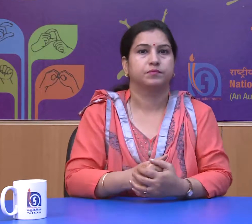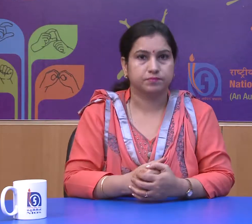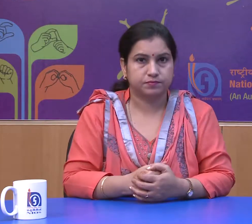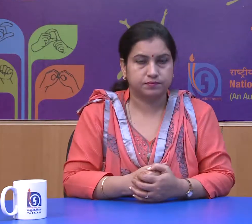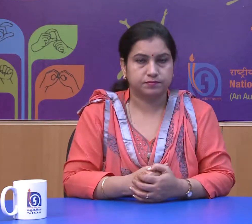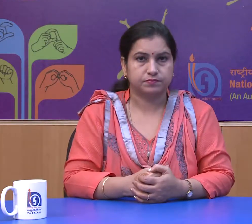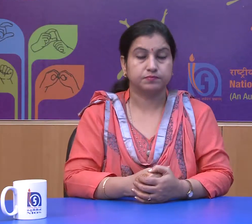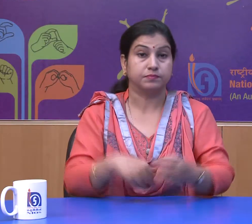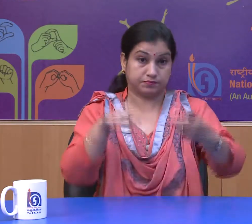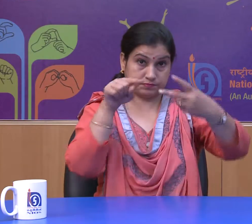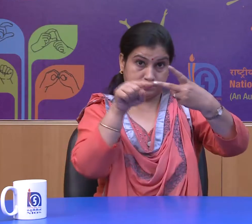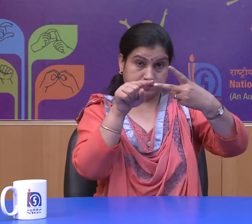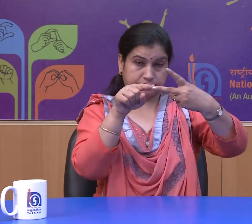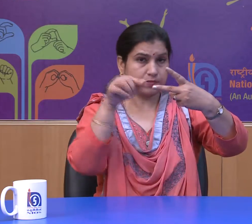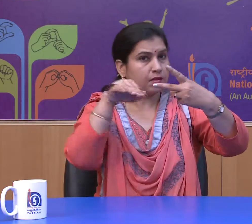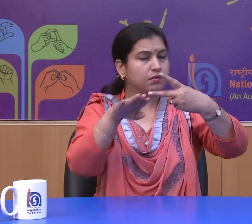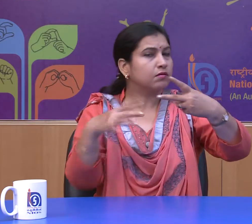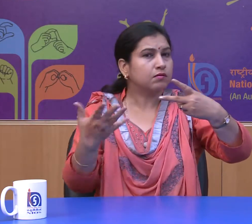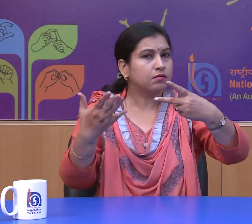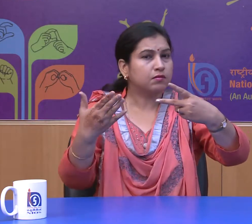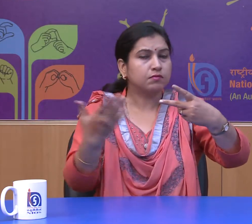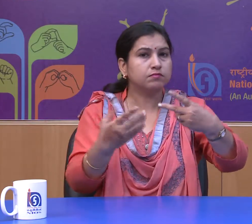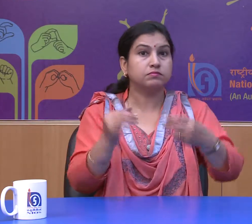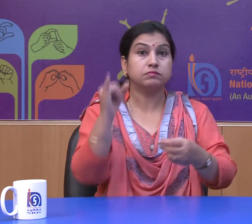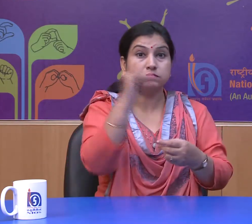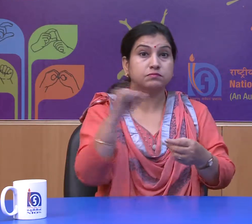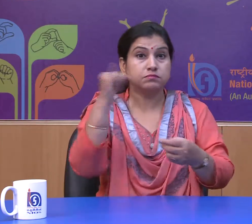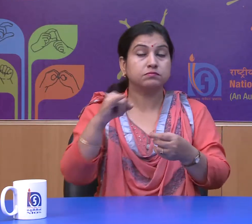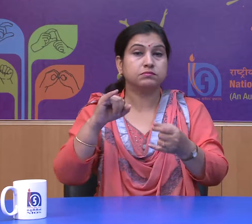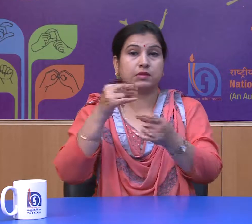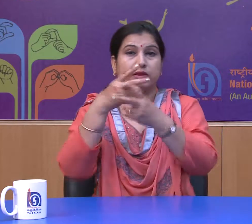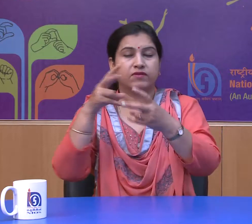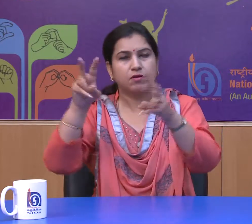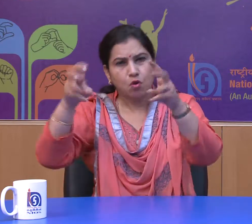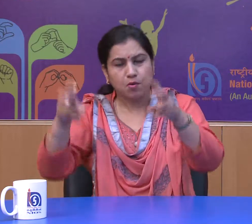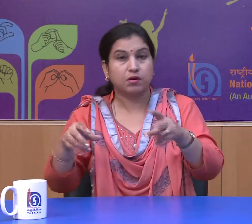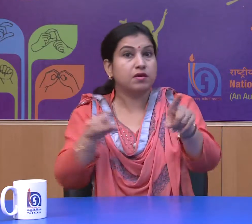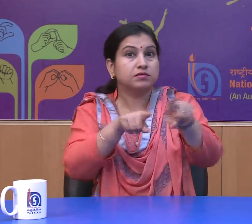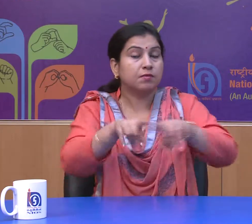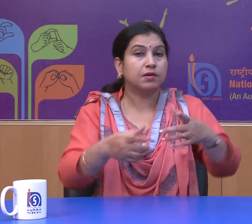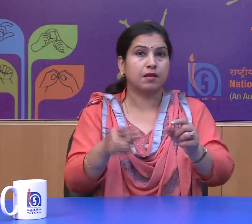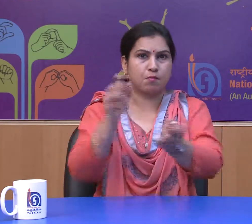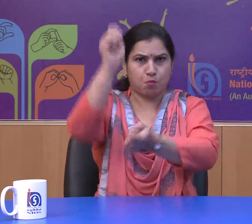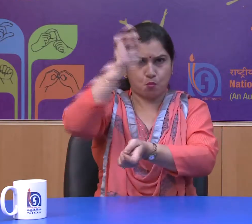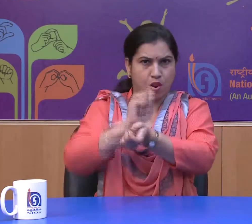The state list consists of 66 subjects like police,